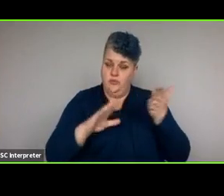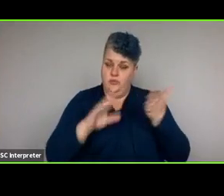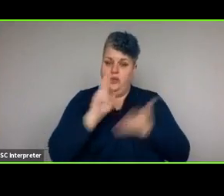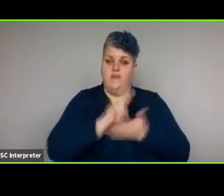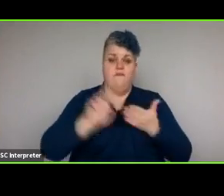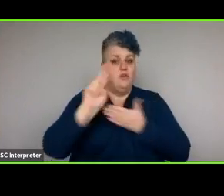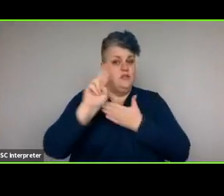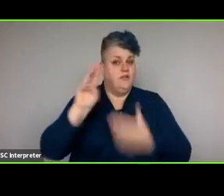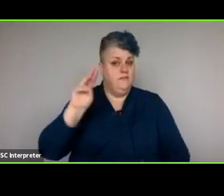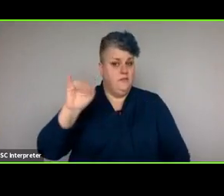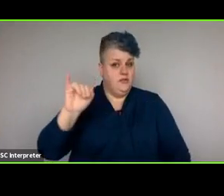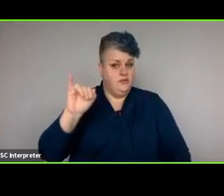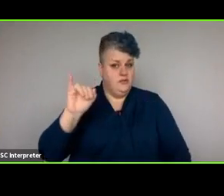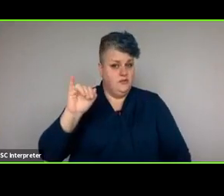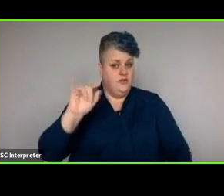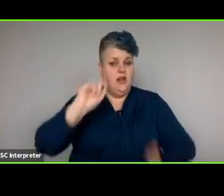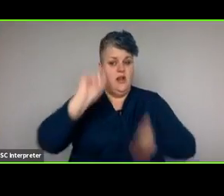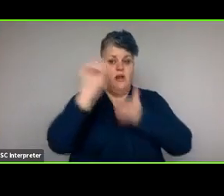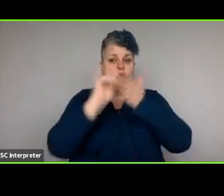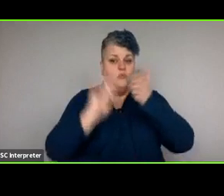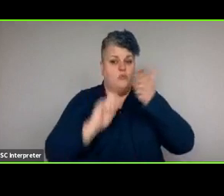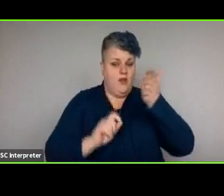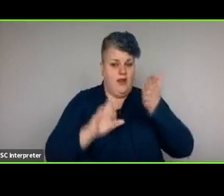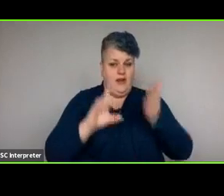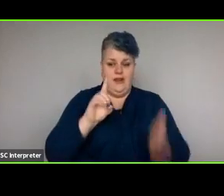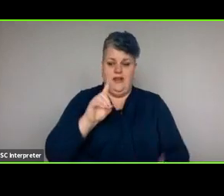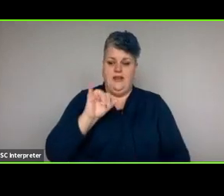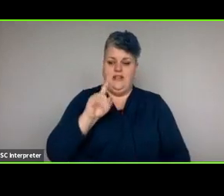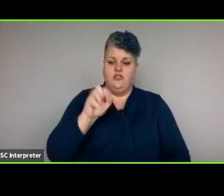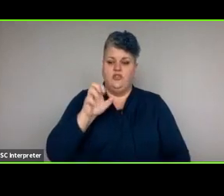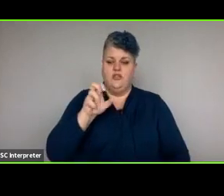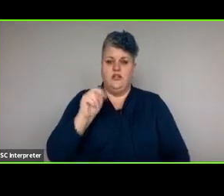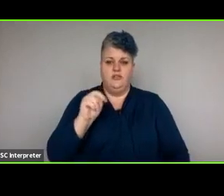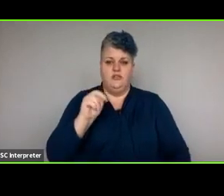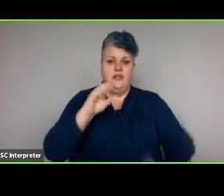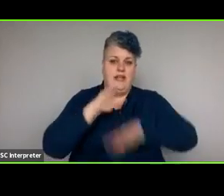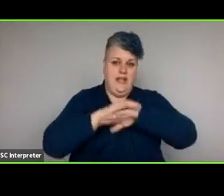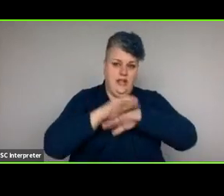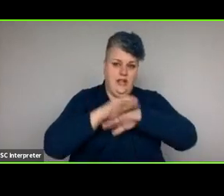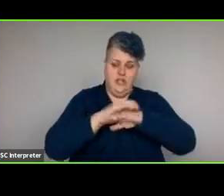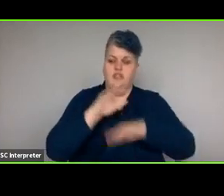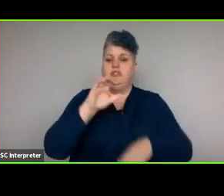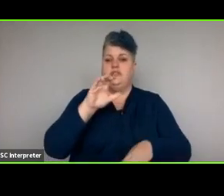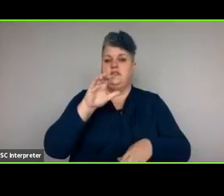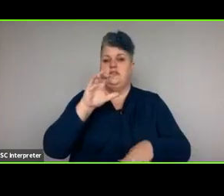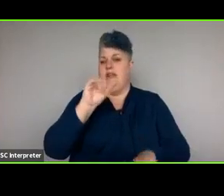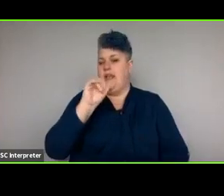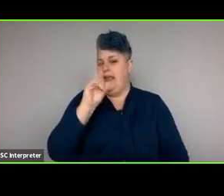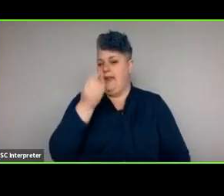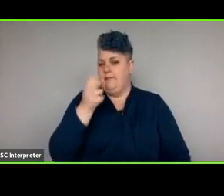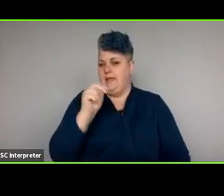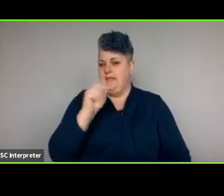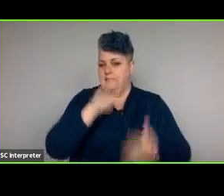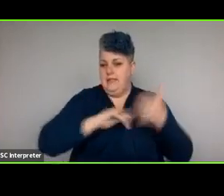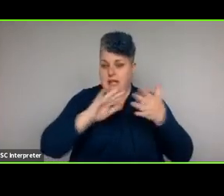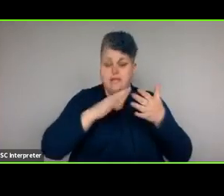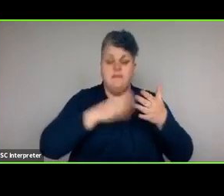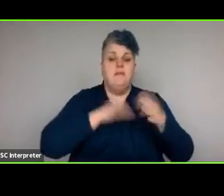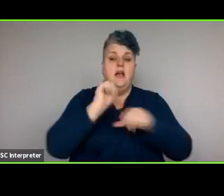Michigan. I'm writing a dissertation in English and Women's Studies, and the particular work that I do